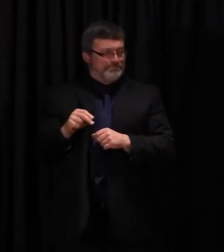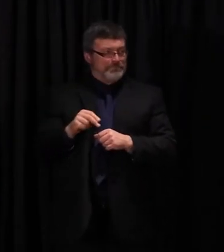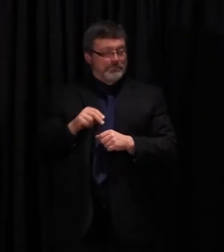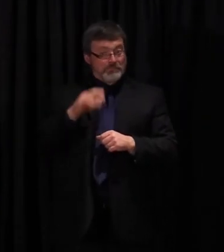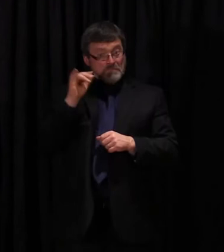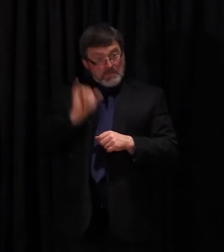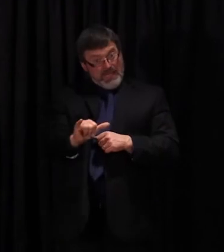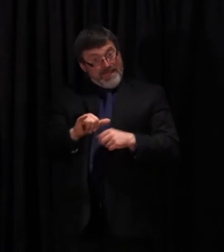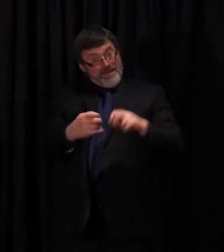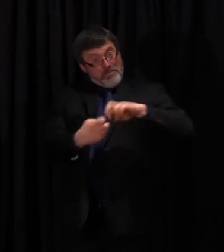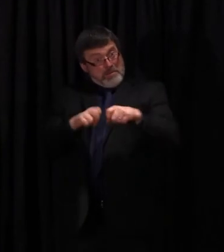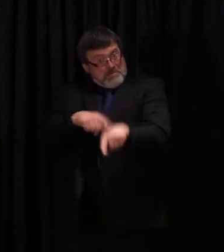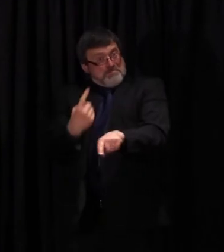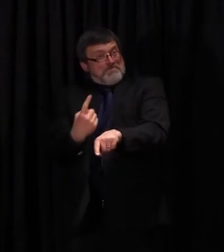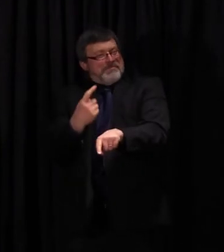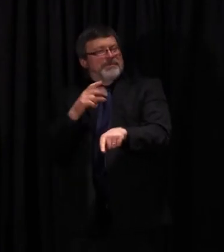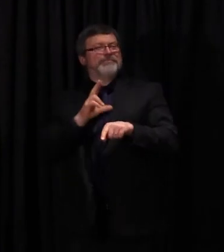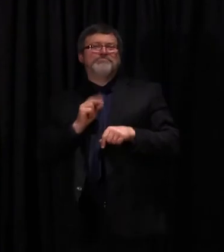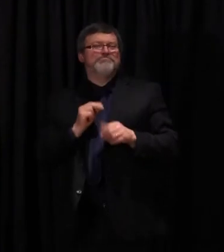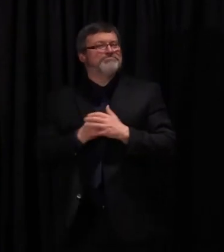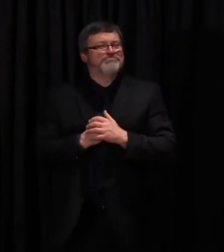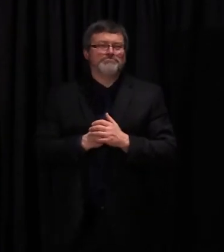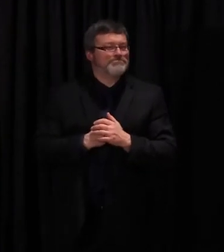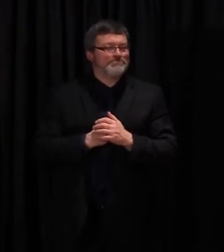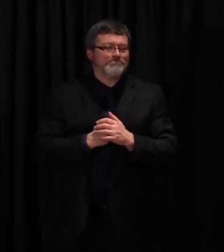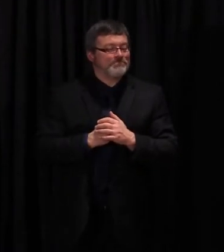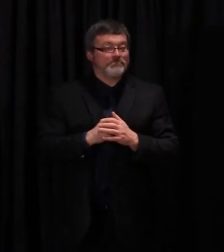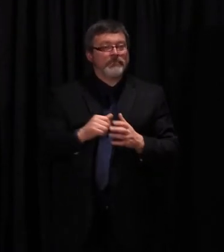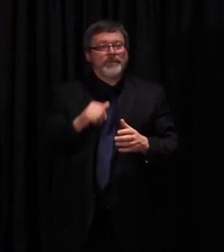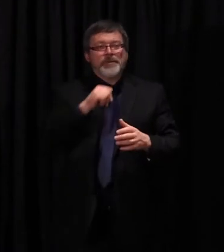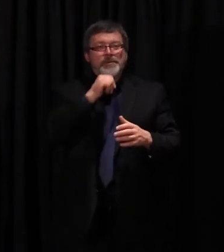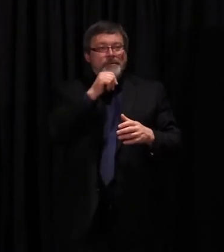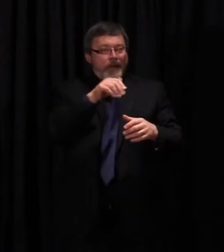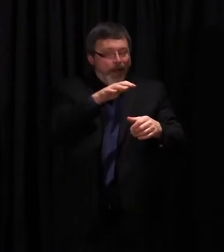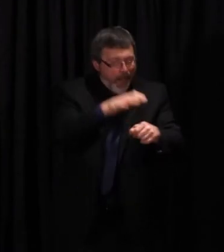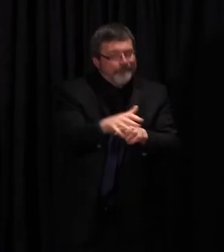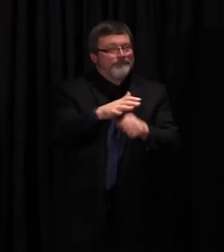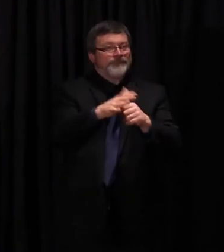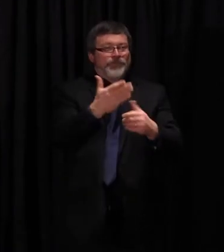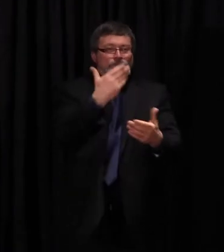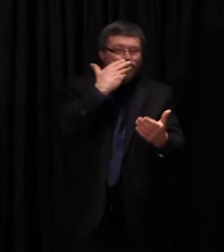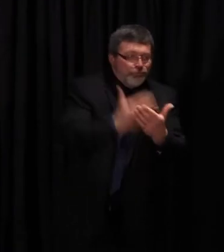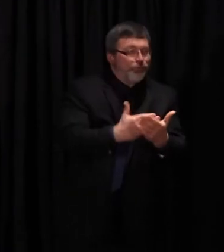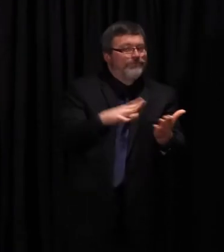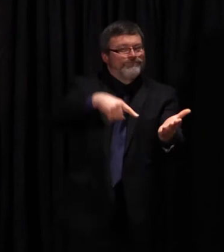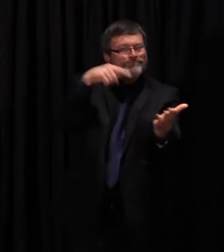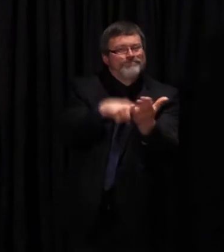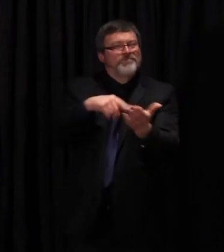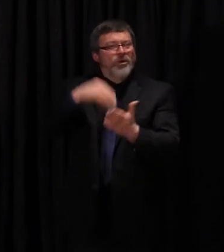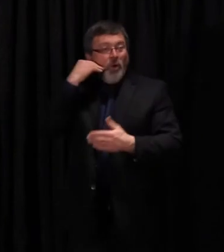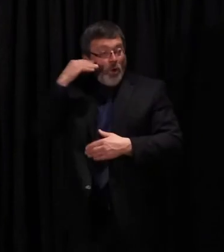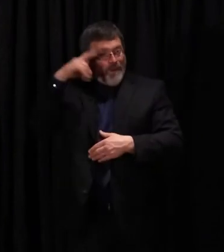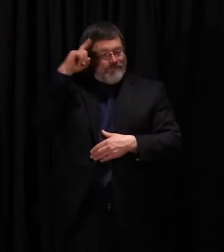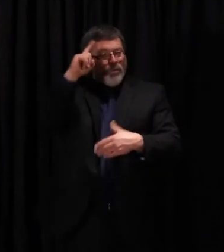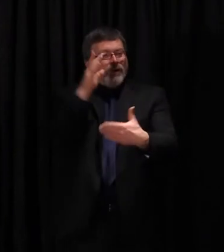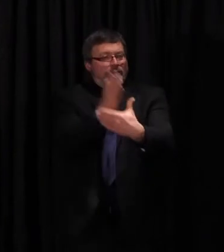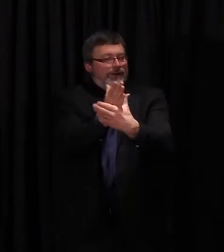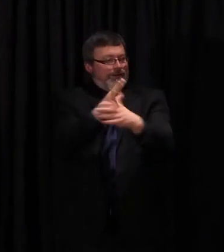problem. The lack of decent, affordable homes for middle-income families.